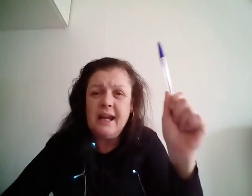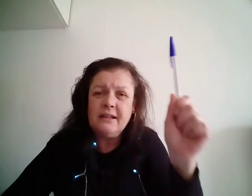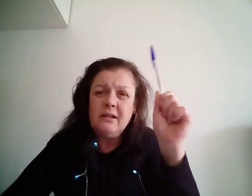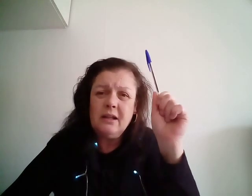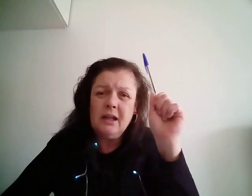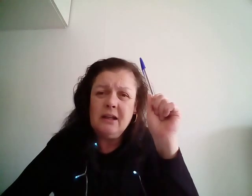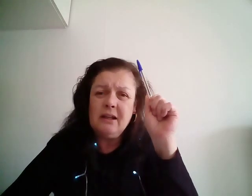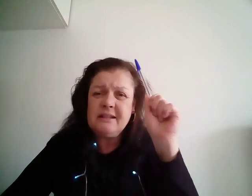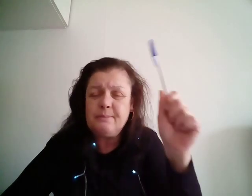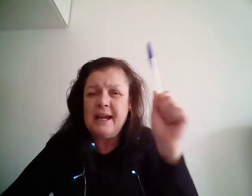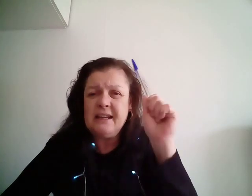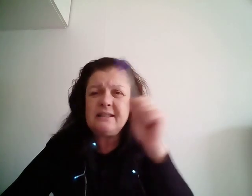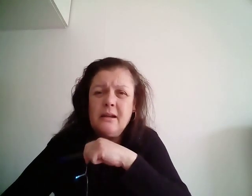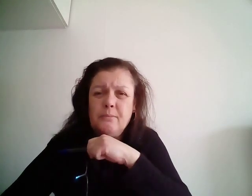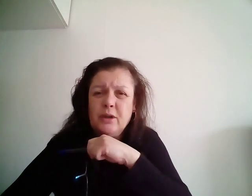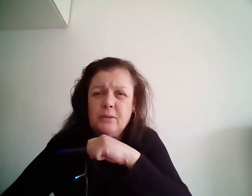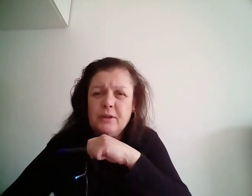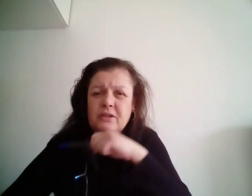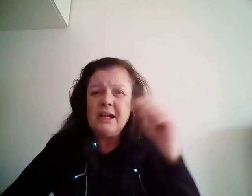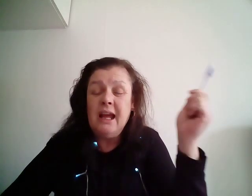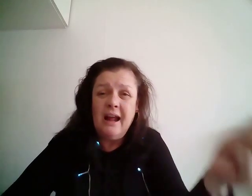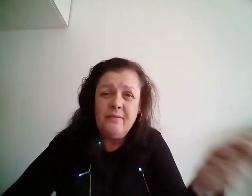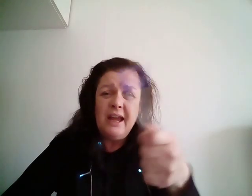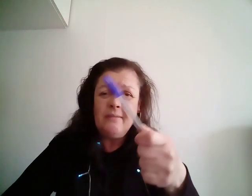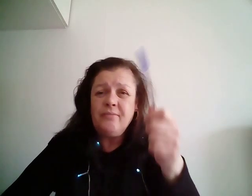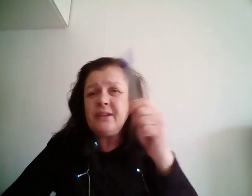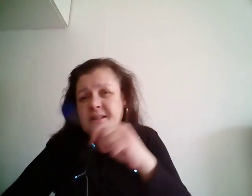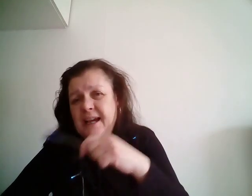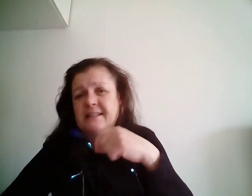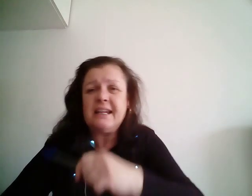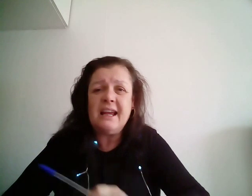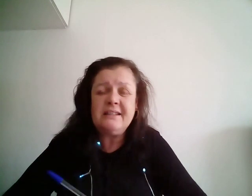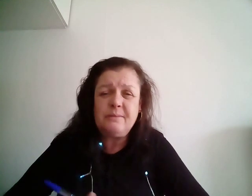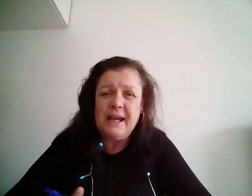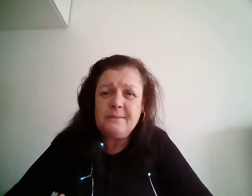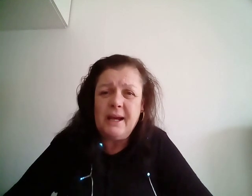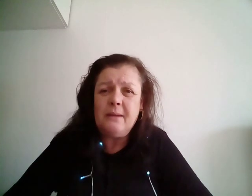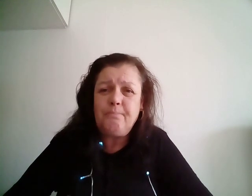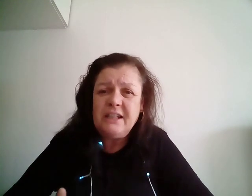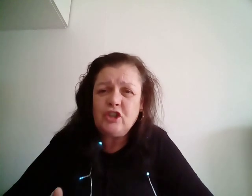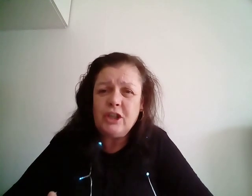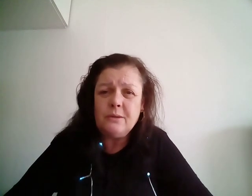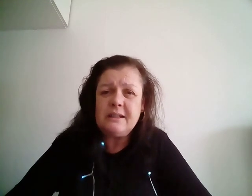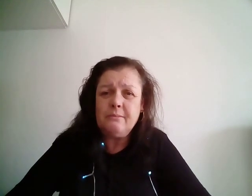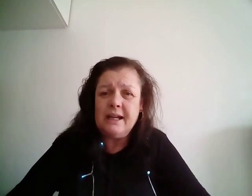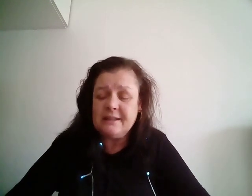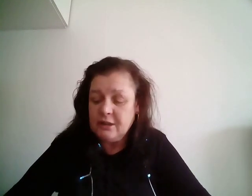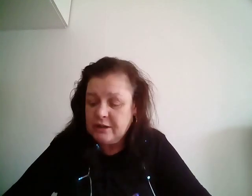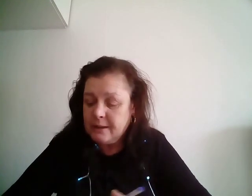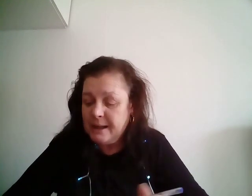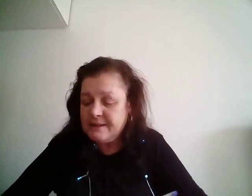then space, pure blood. And then space again, space bar, BitChute, my delicious little babies,